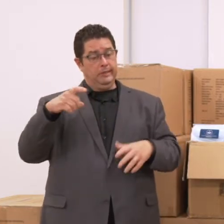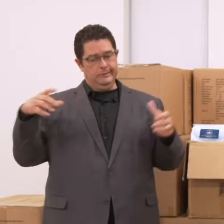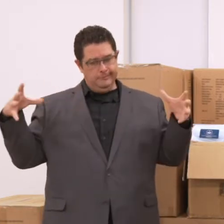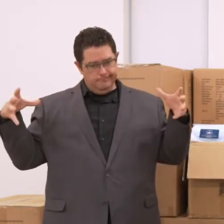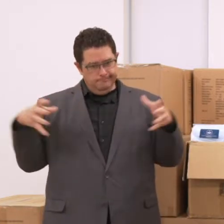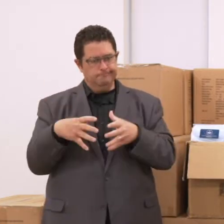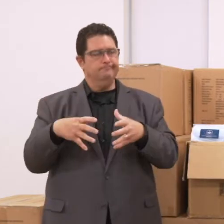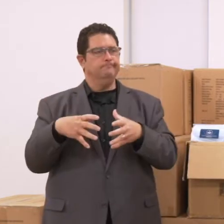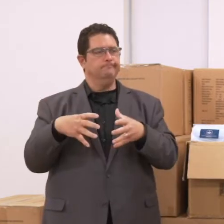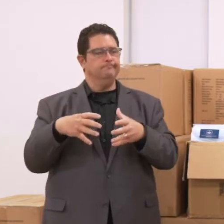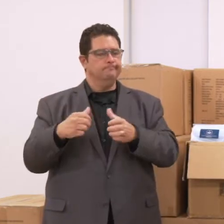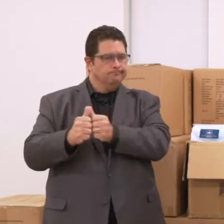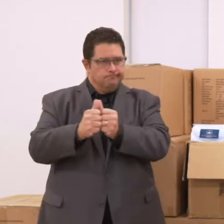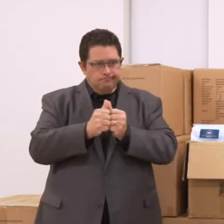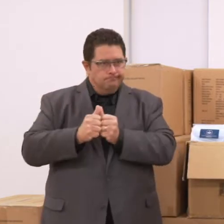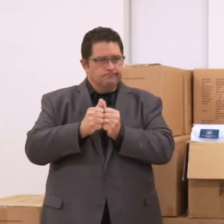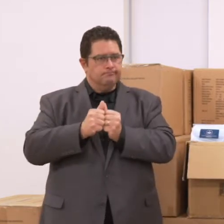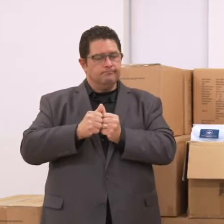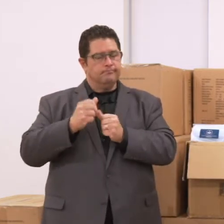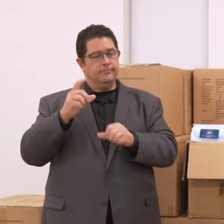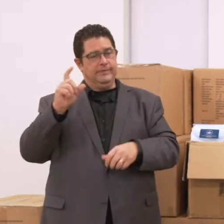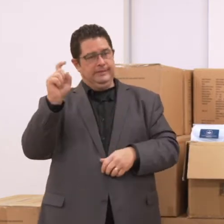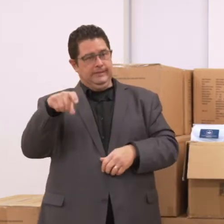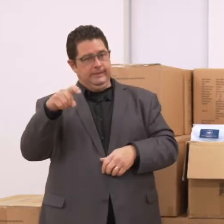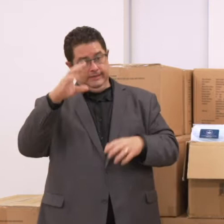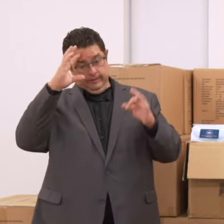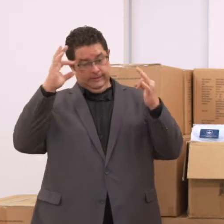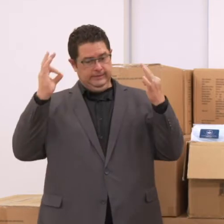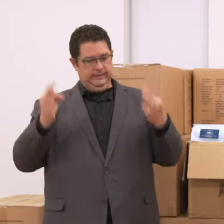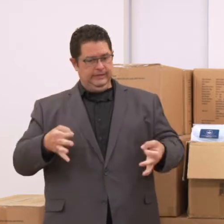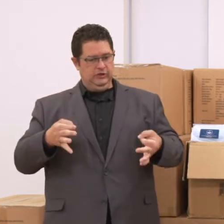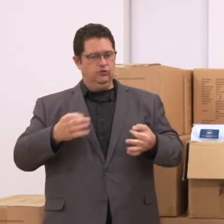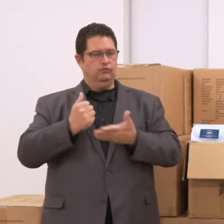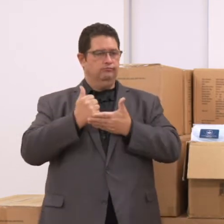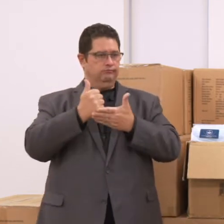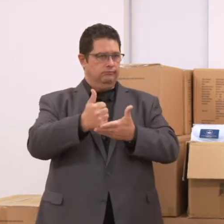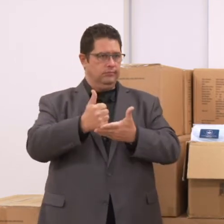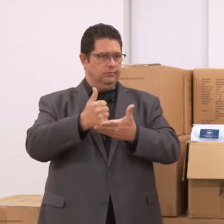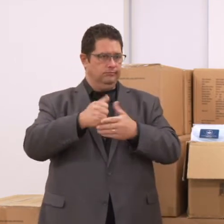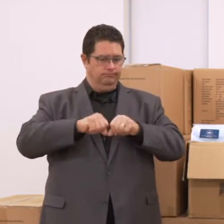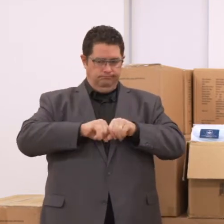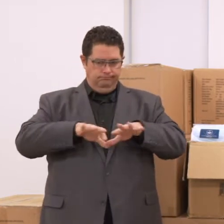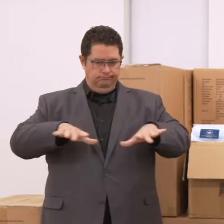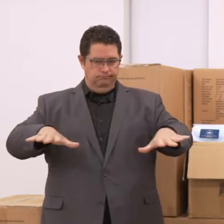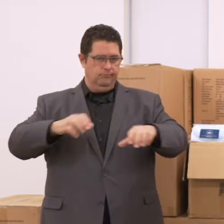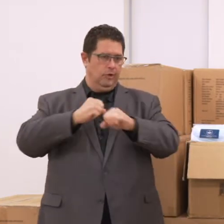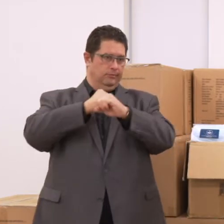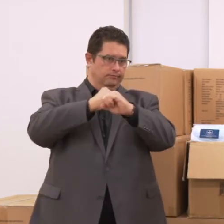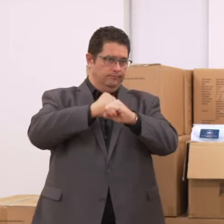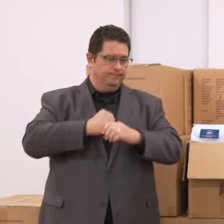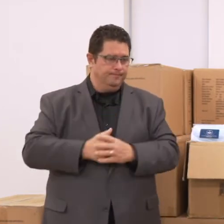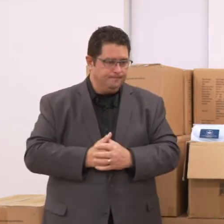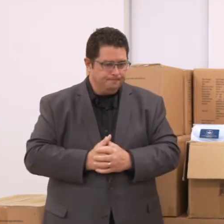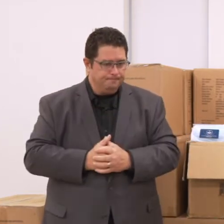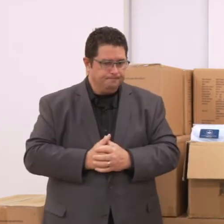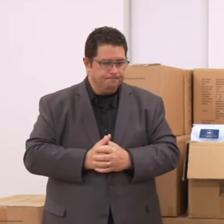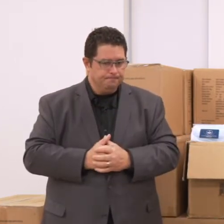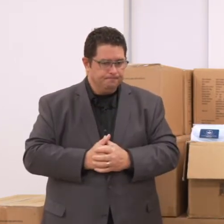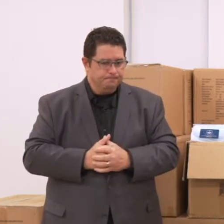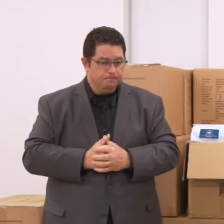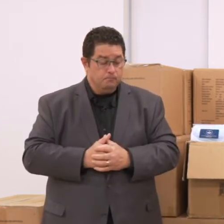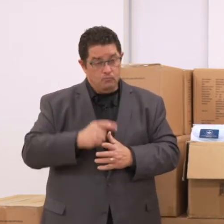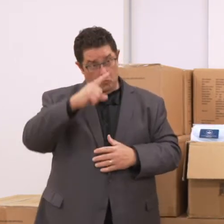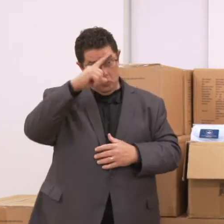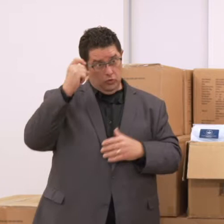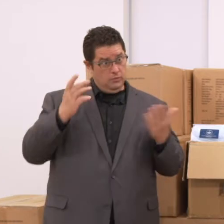difficult but necessary decisions to limit the spread of COVID-19 in our community. Summer may be here, but fall